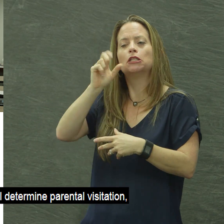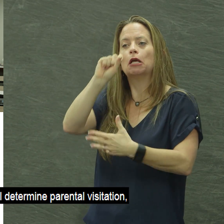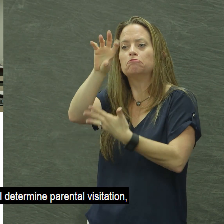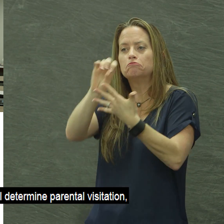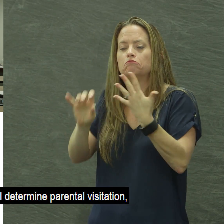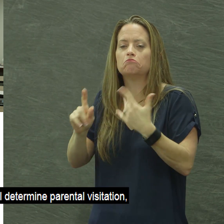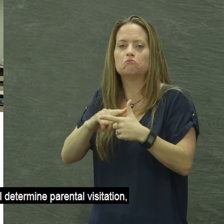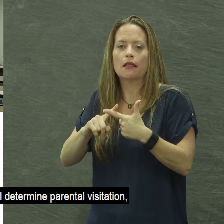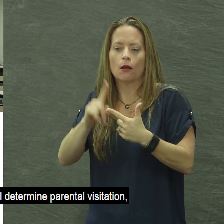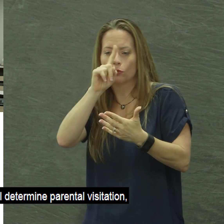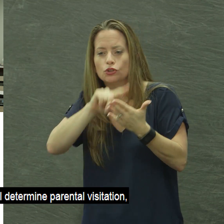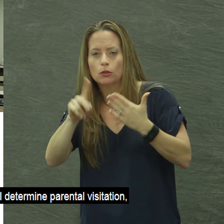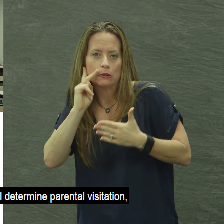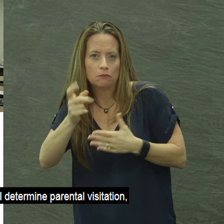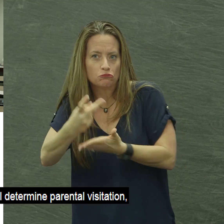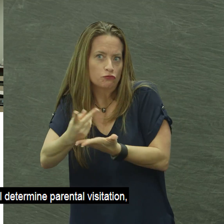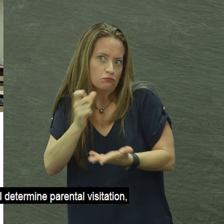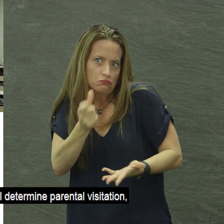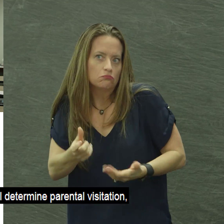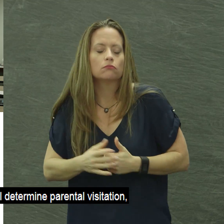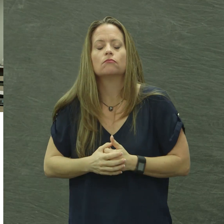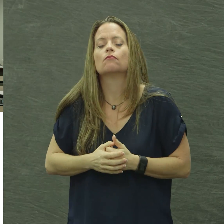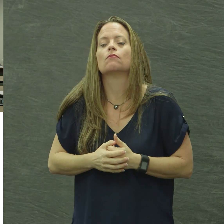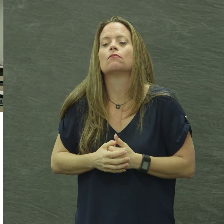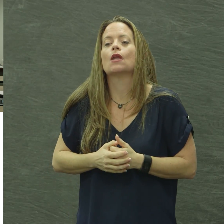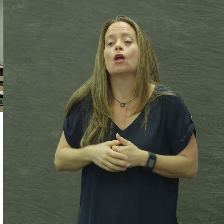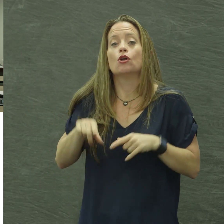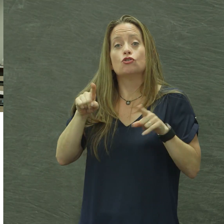They'll determine parental visitation,